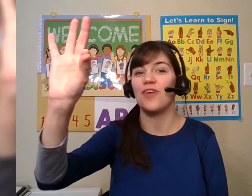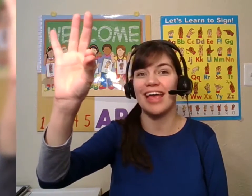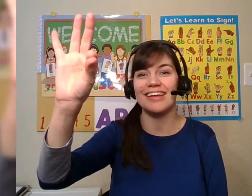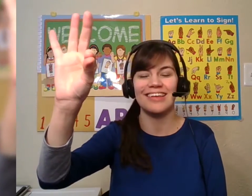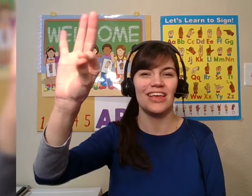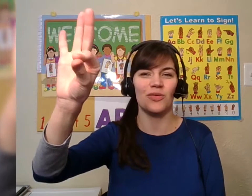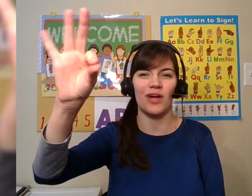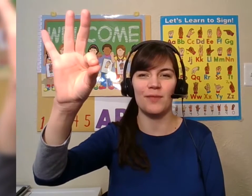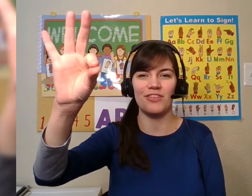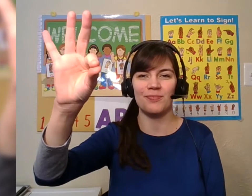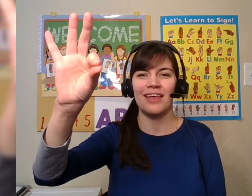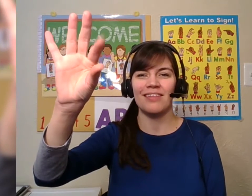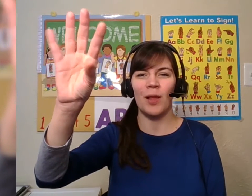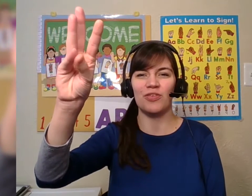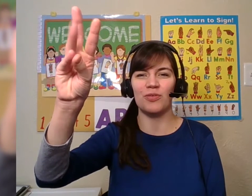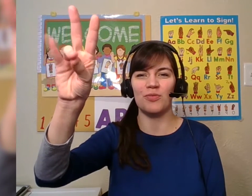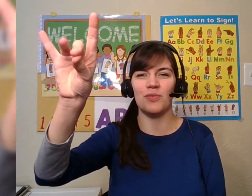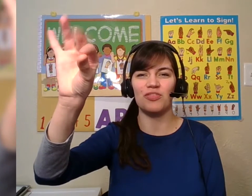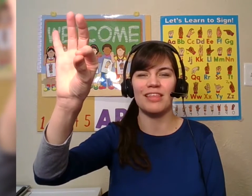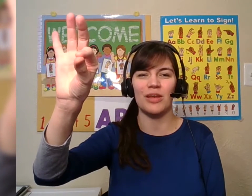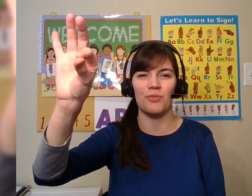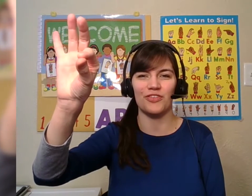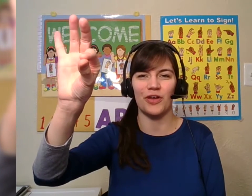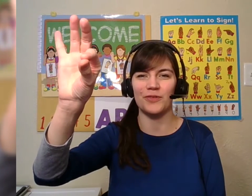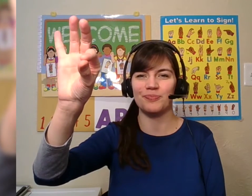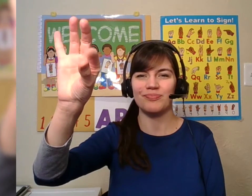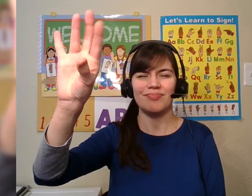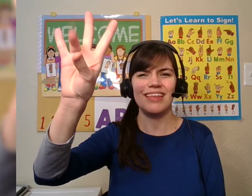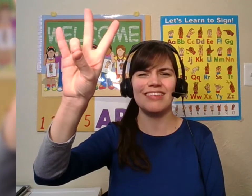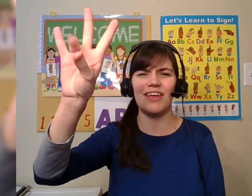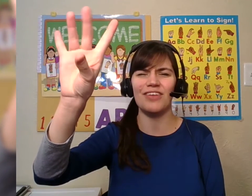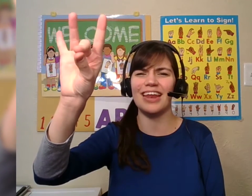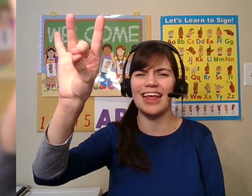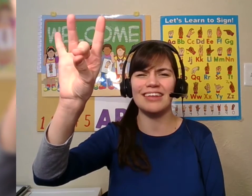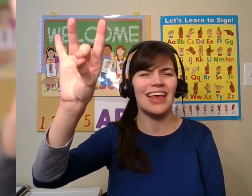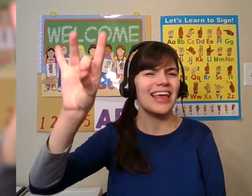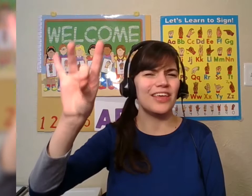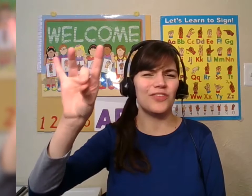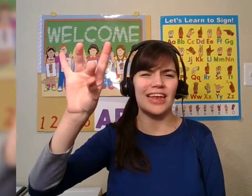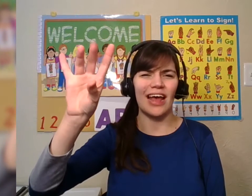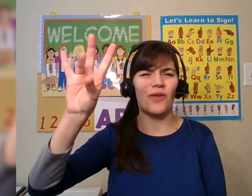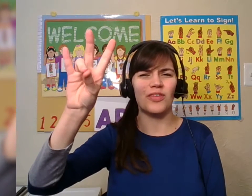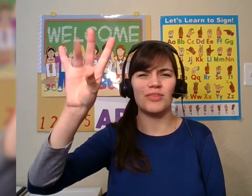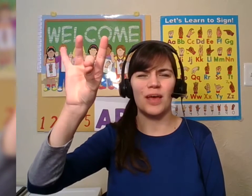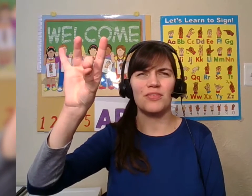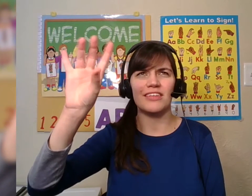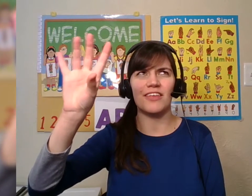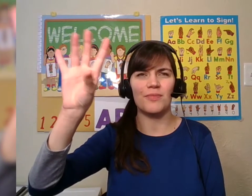fine, it rhymes. That helps you remember which way the numbers go. 7 and 8, even now, sometimes it takes me a